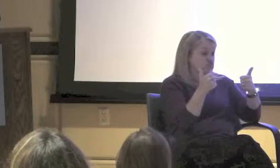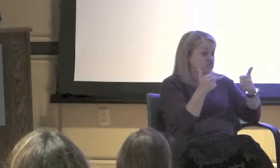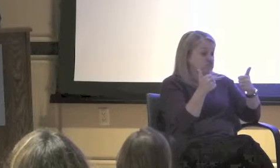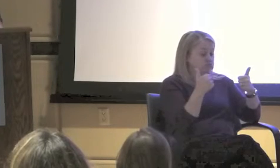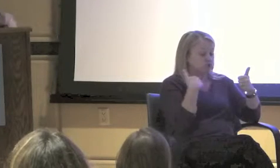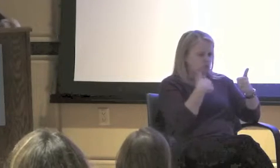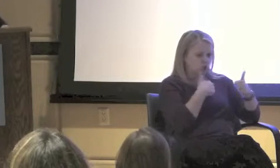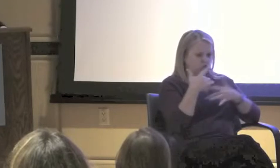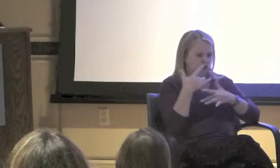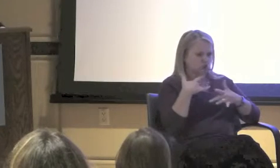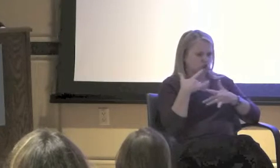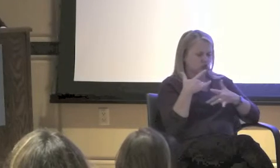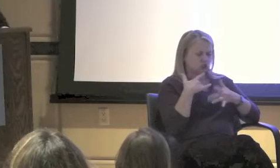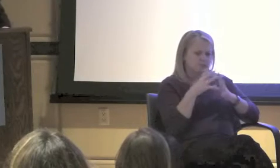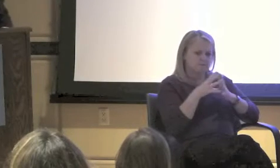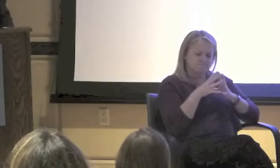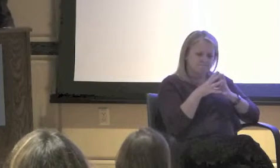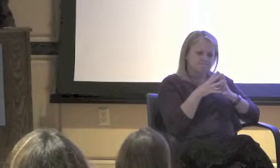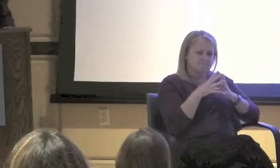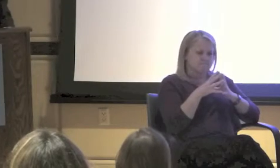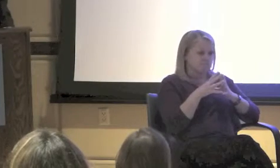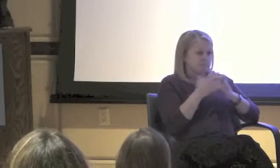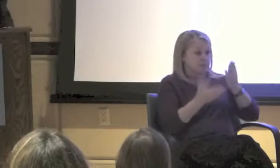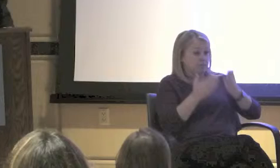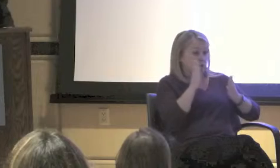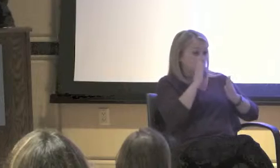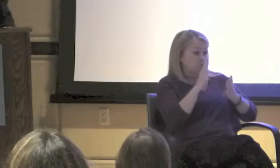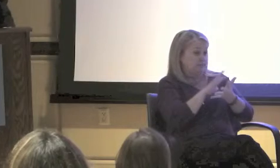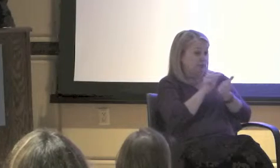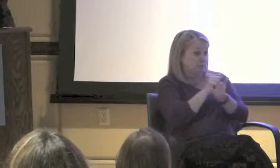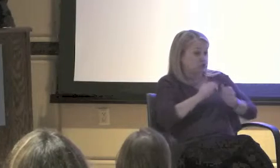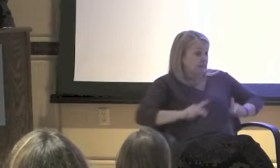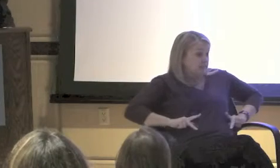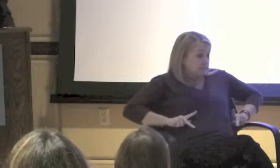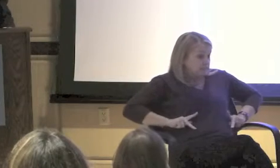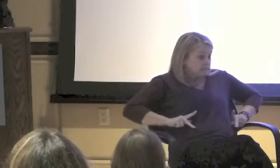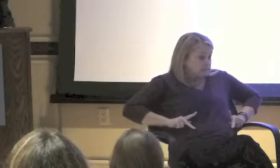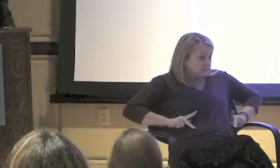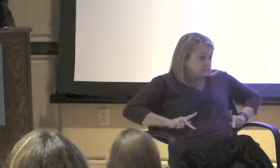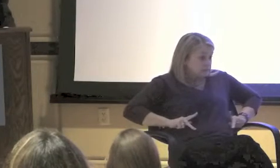and we're worried about kidney damage,